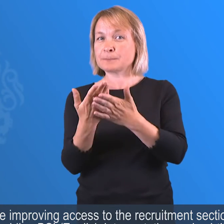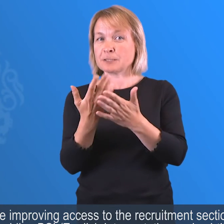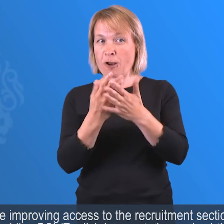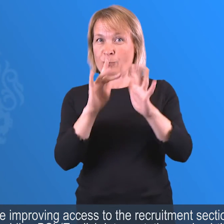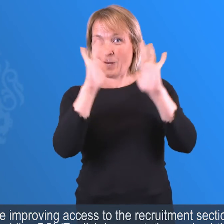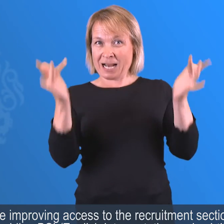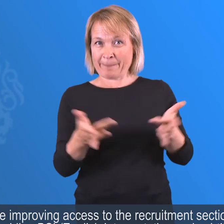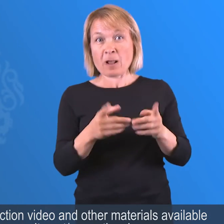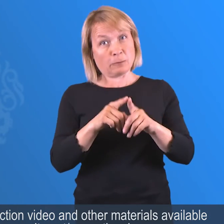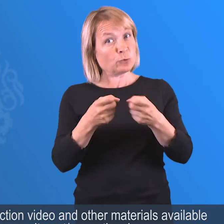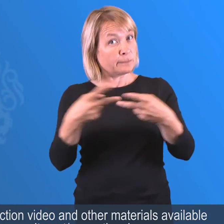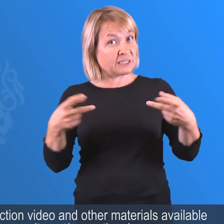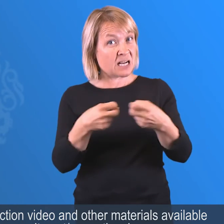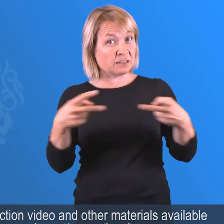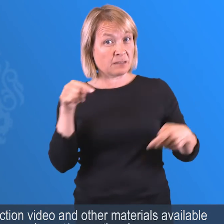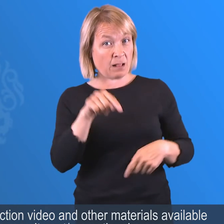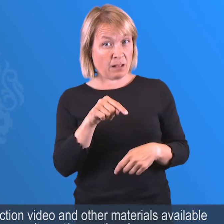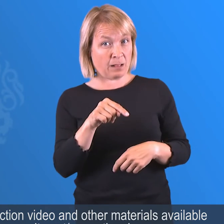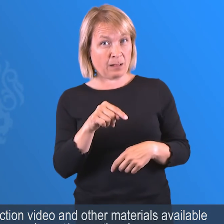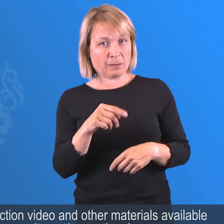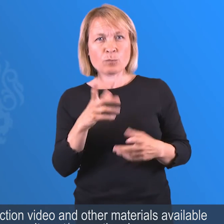English interpretation and subtitles to the